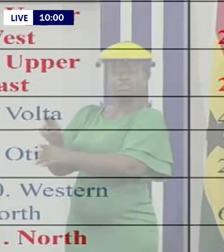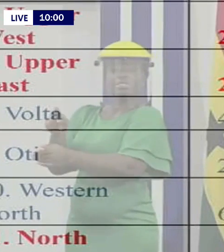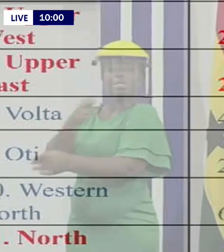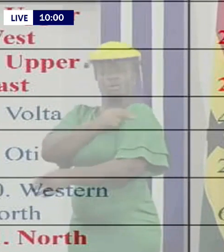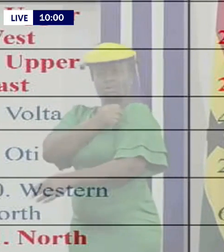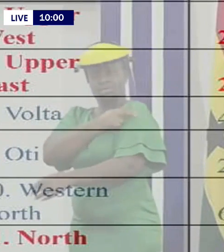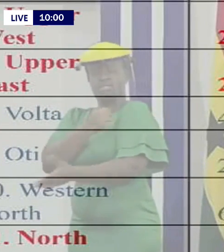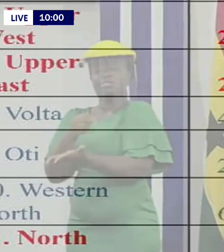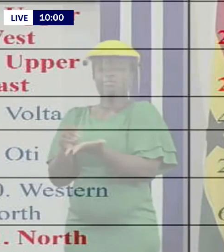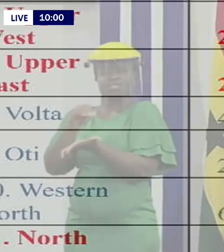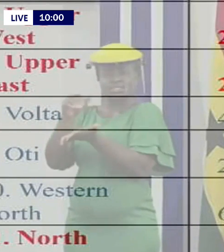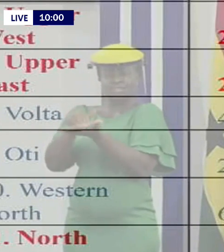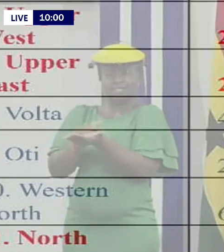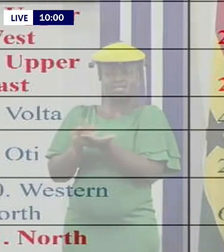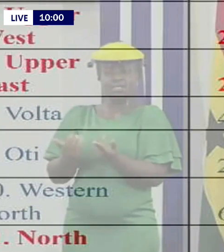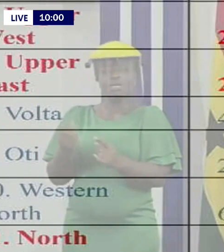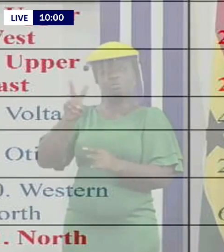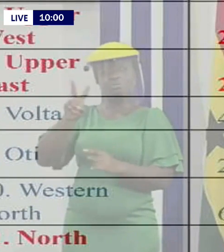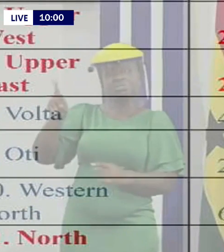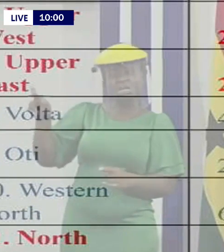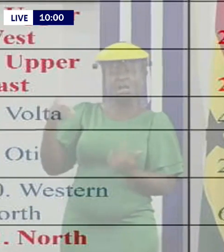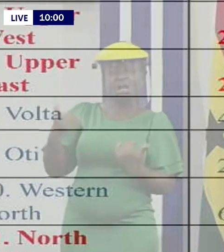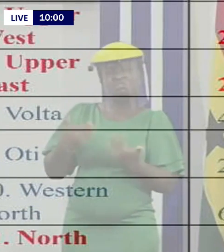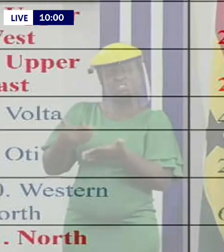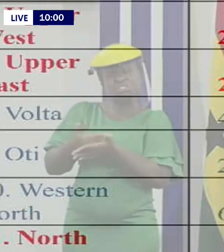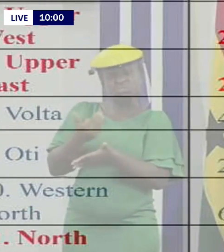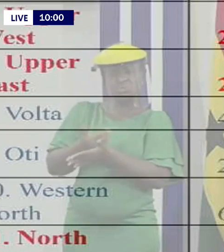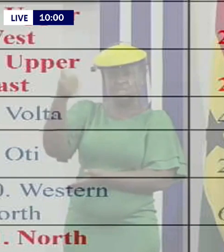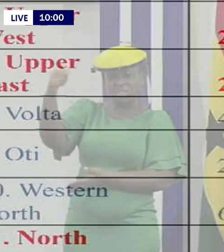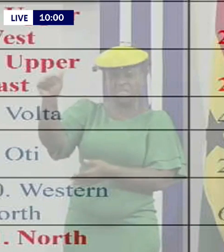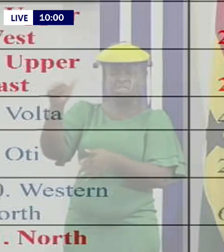case. Volta has 10 new cases, but they have